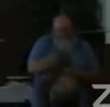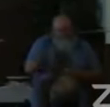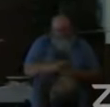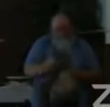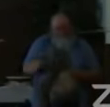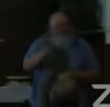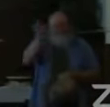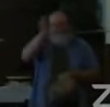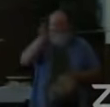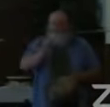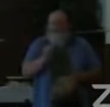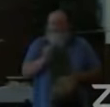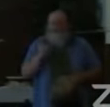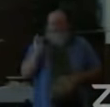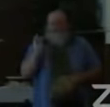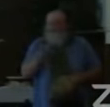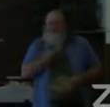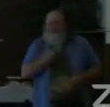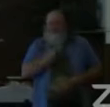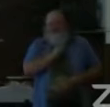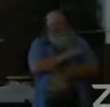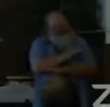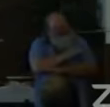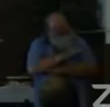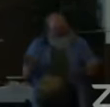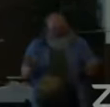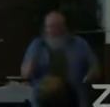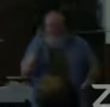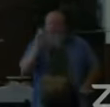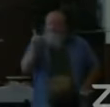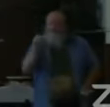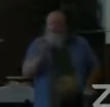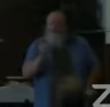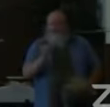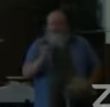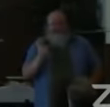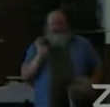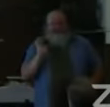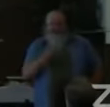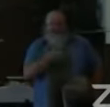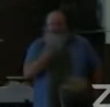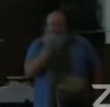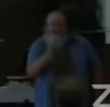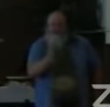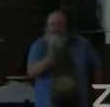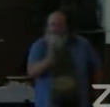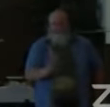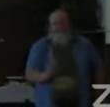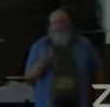We can't do this on our own. We need God working in us.